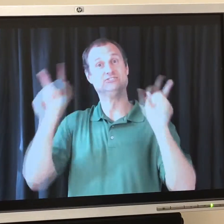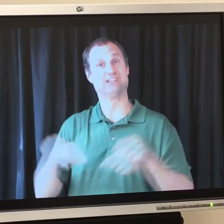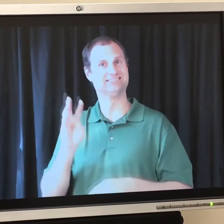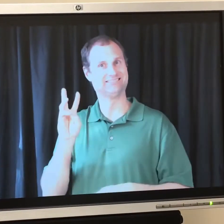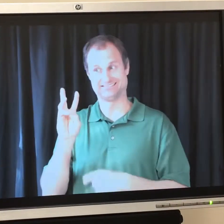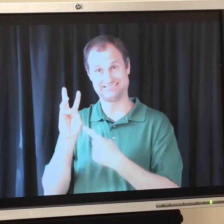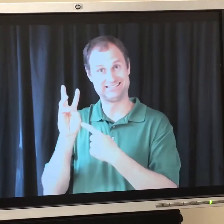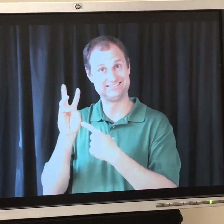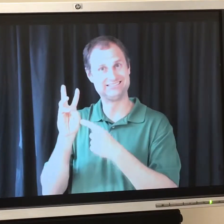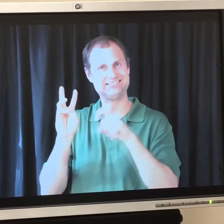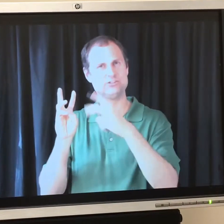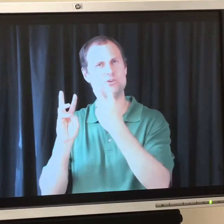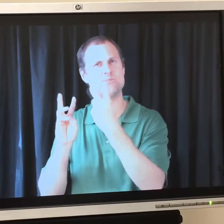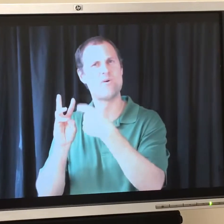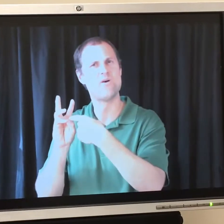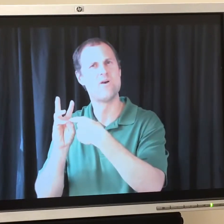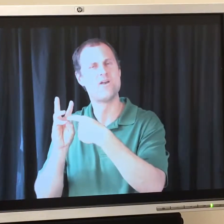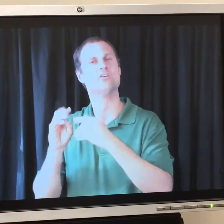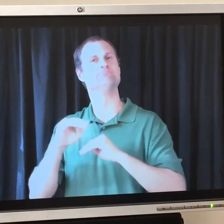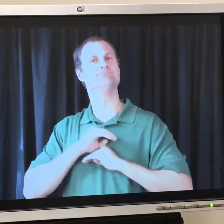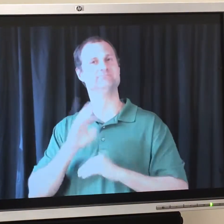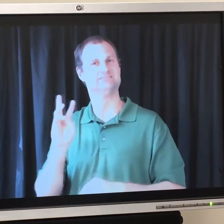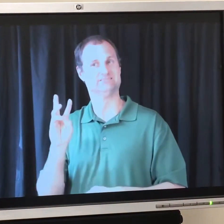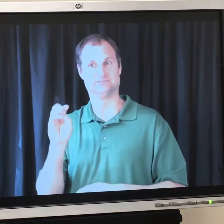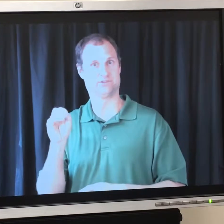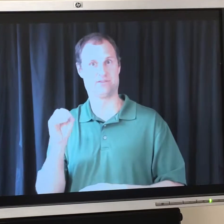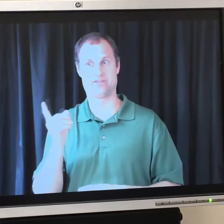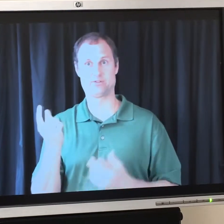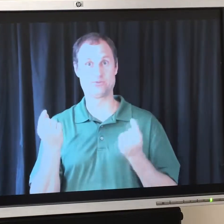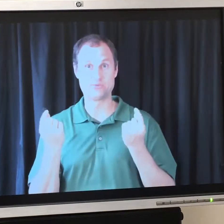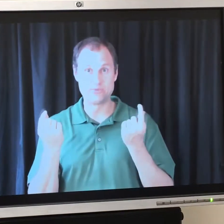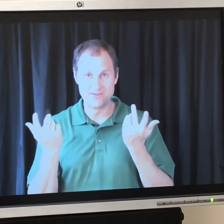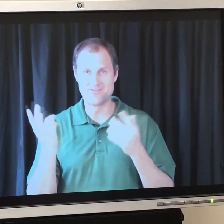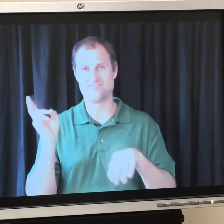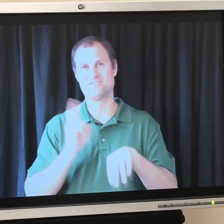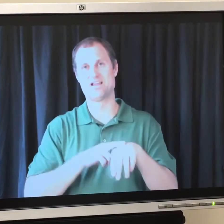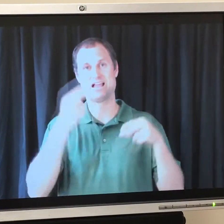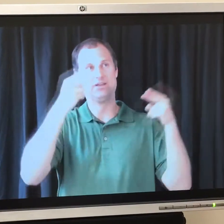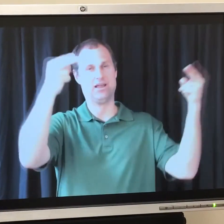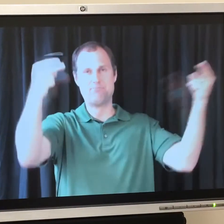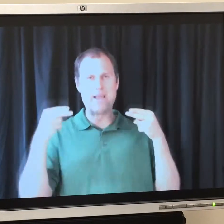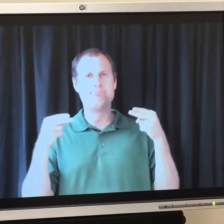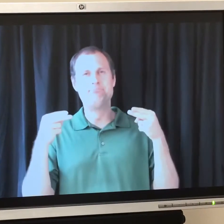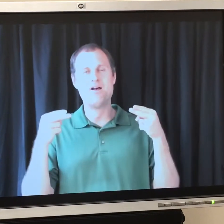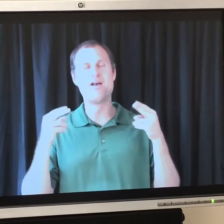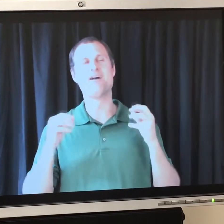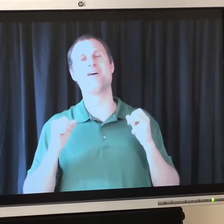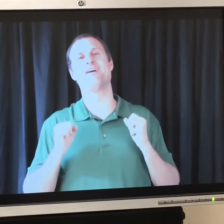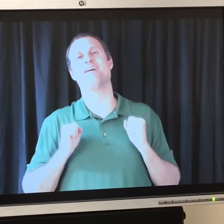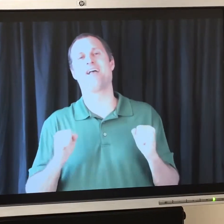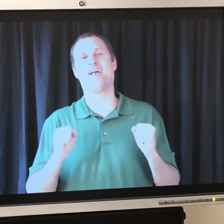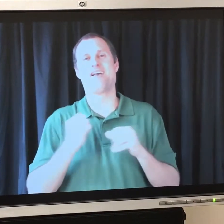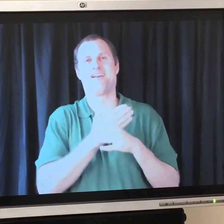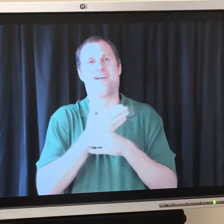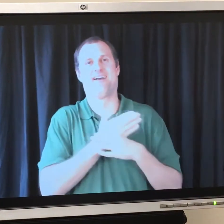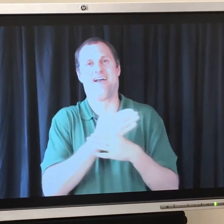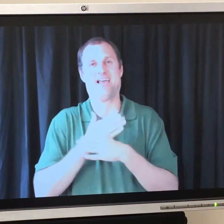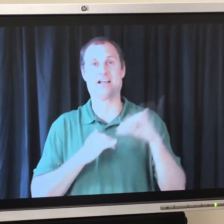Now, the 8 are split up between the first 2 shells. The first shell has 2, of course, and the second shell has 6. So what happens is that